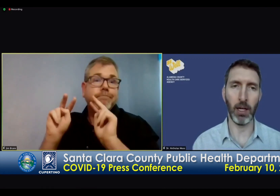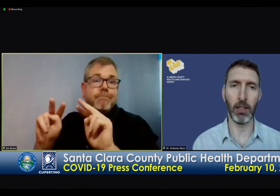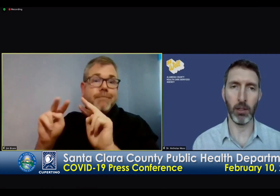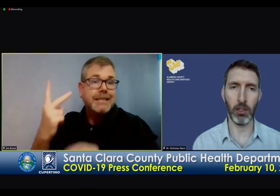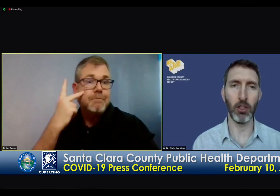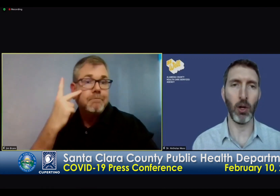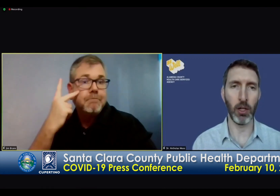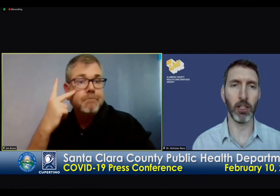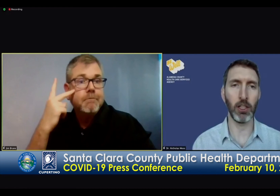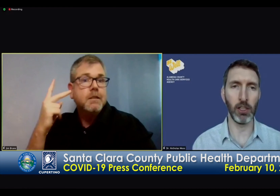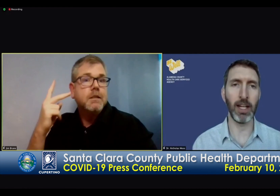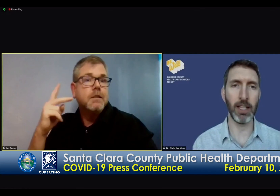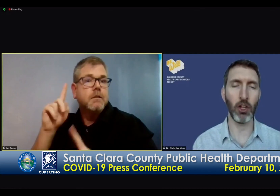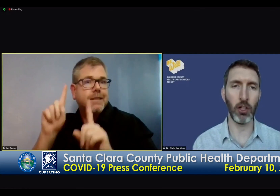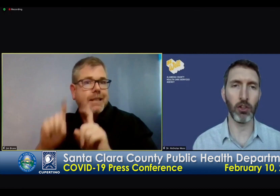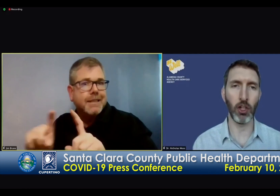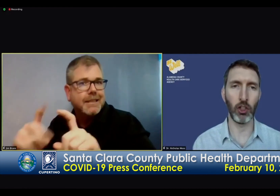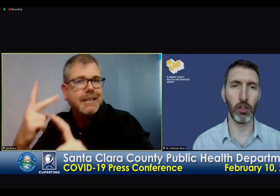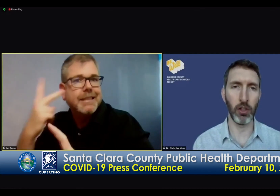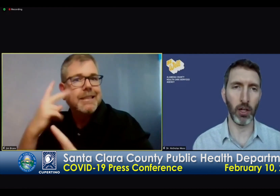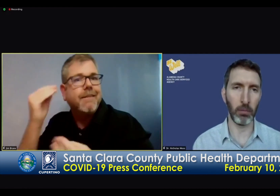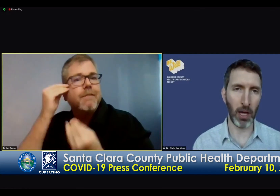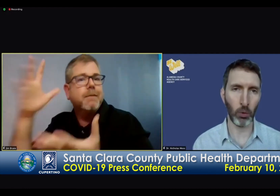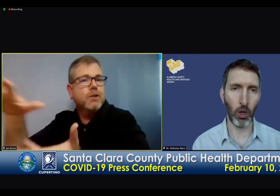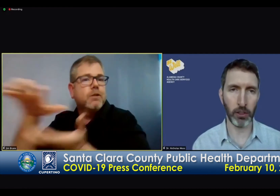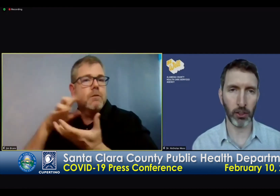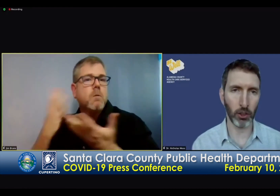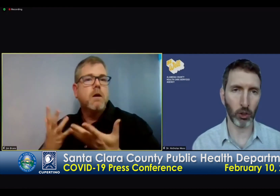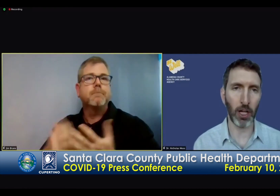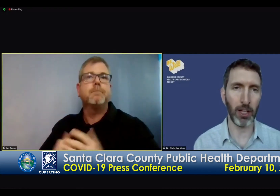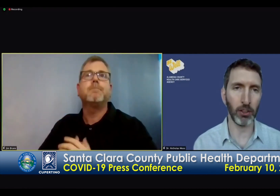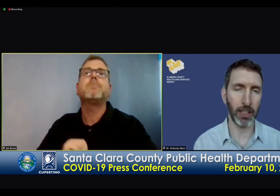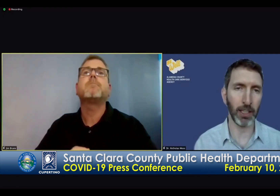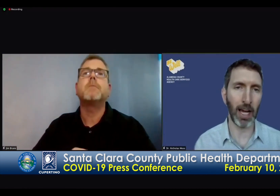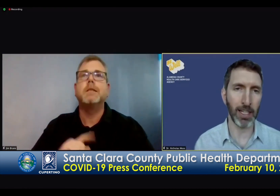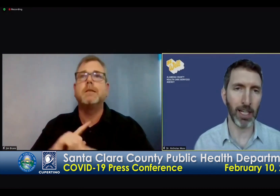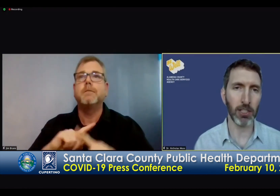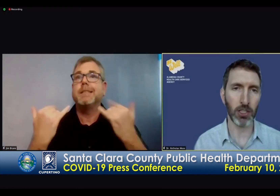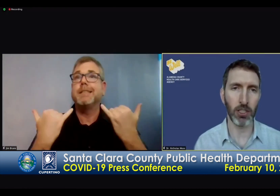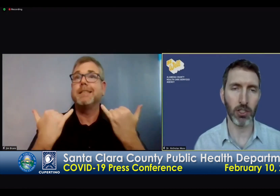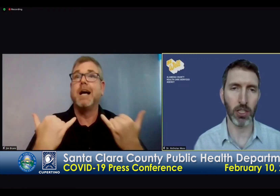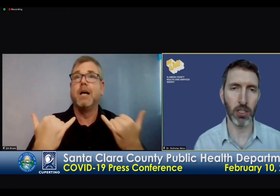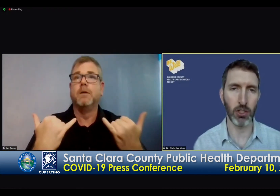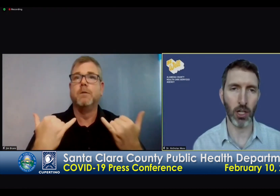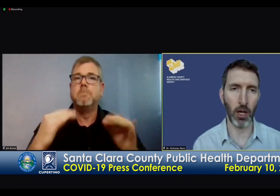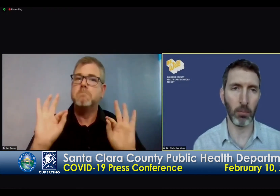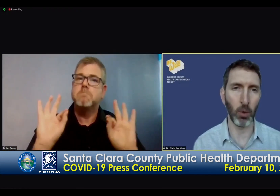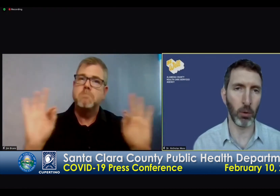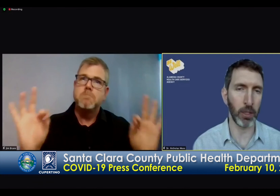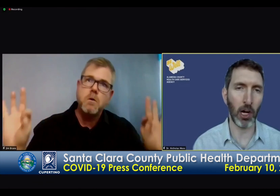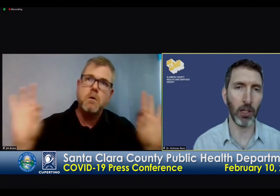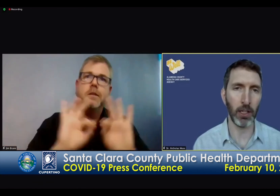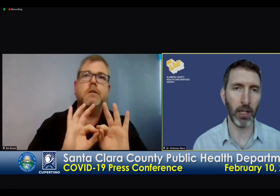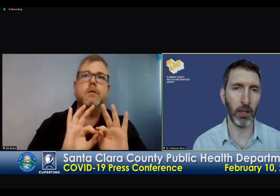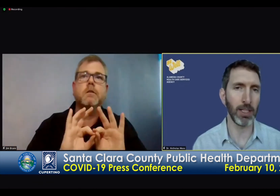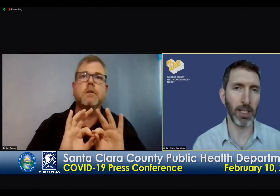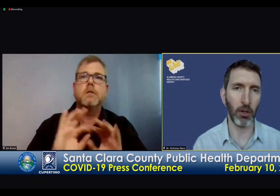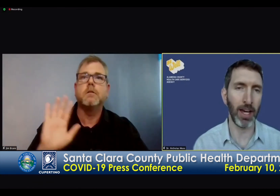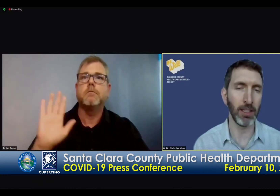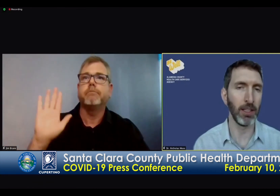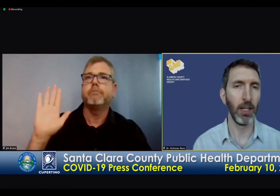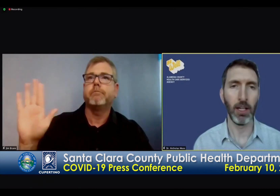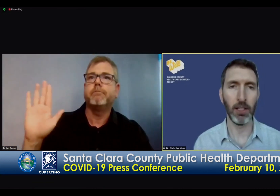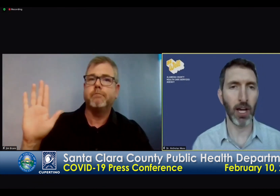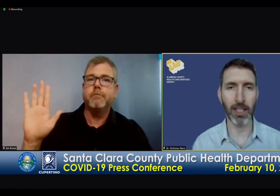I think letting the high quality clinical trial data guide us is where we are. And right now